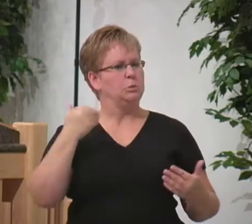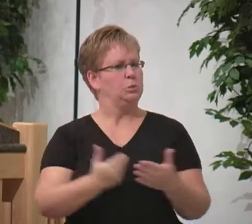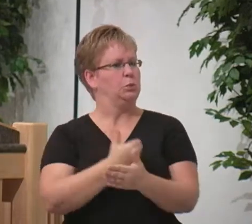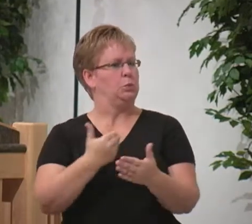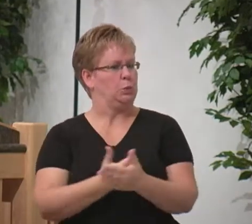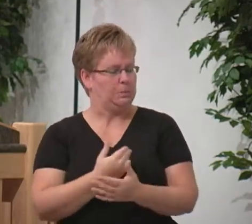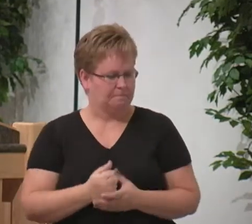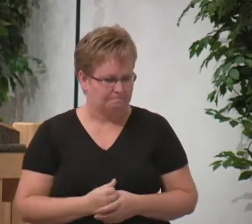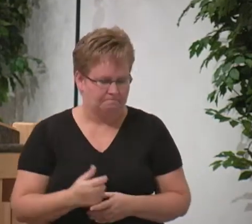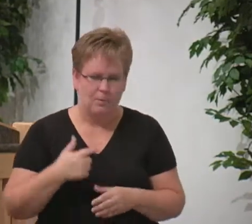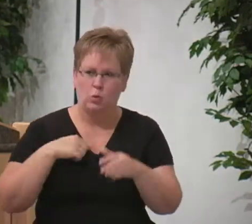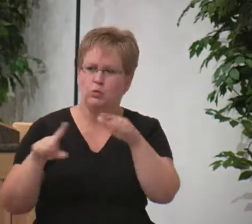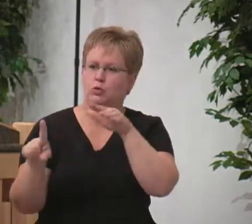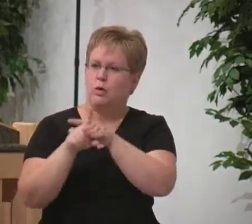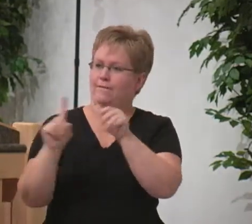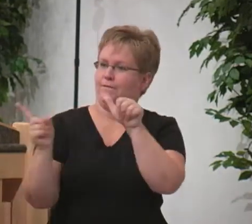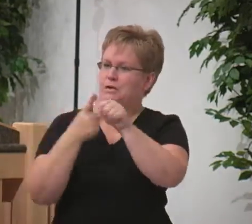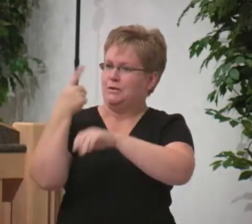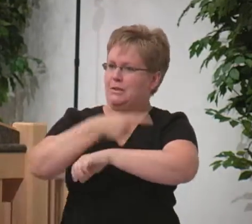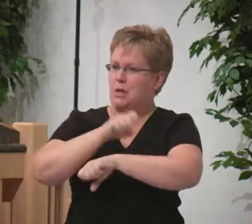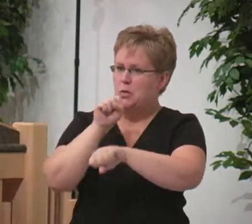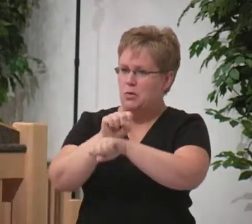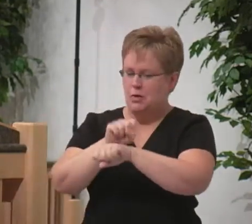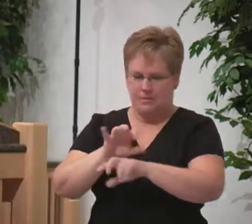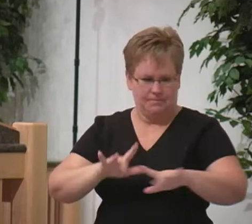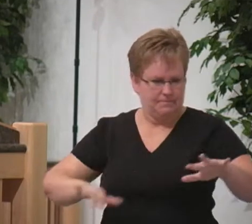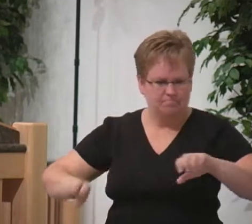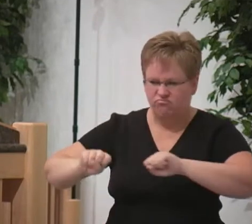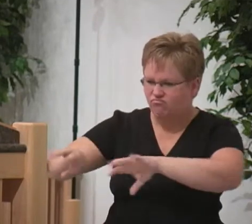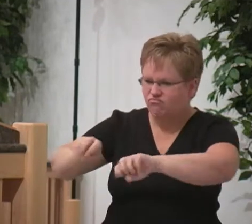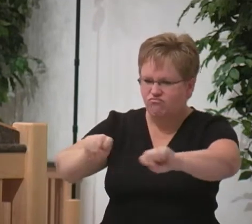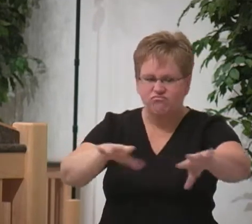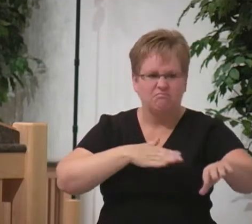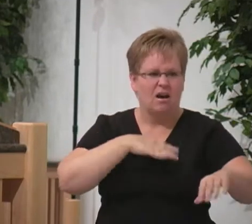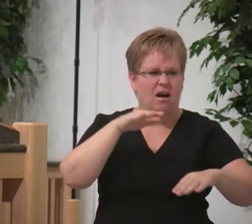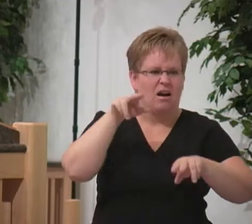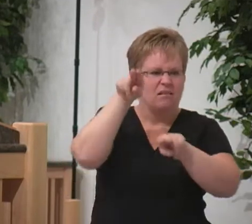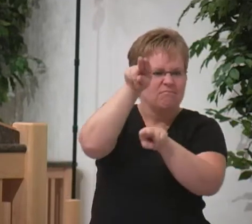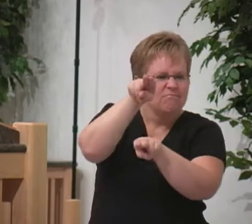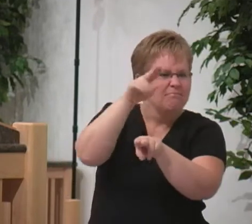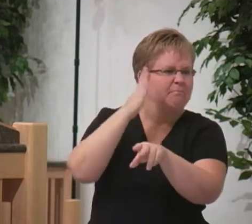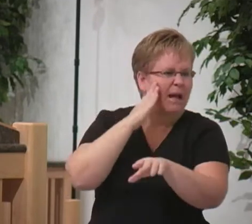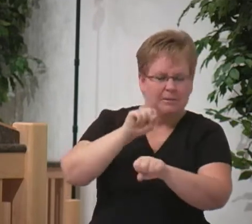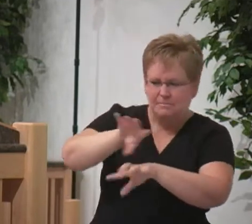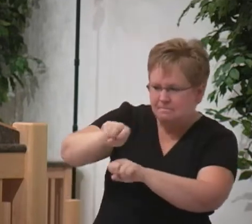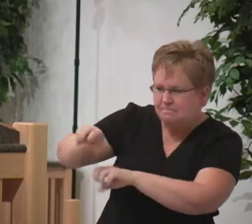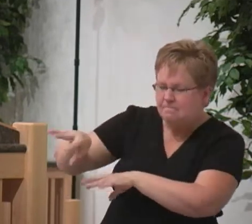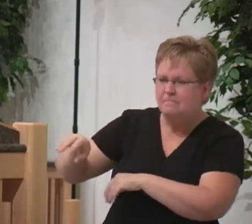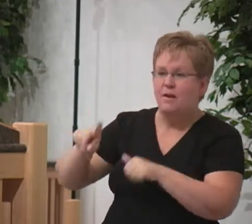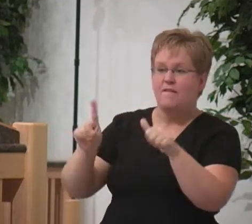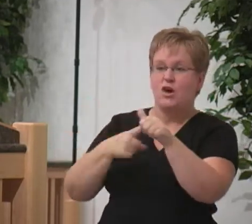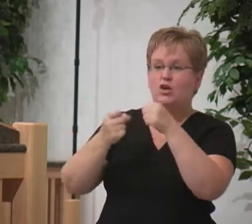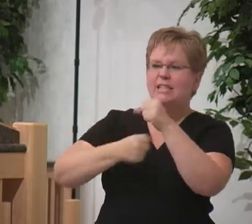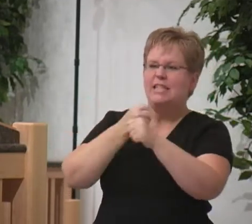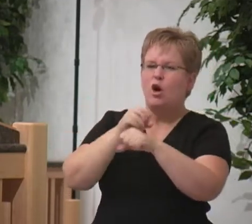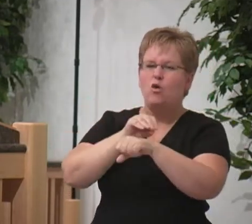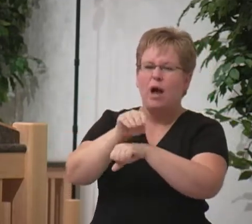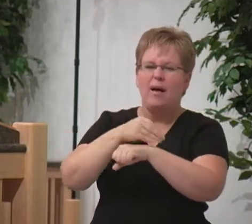up on that first day to work, and I was getting settled in my bunk, and then they were giving first-year counselors some different chores to do, and I